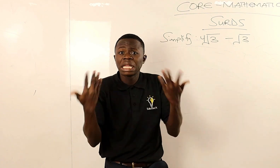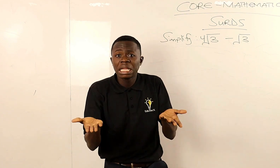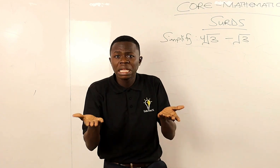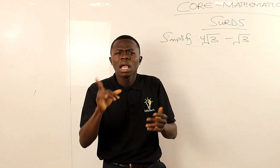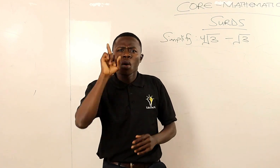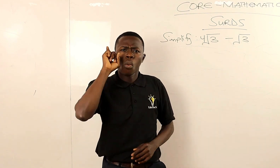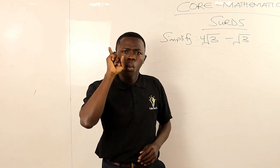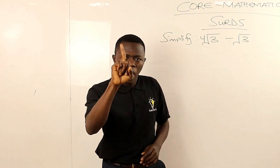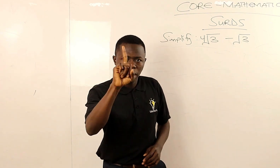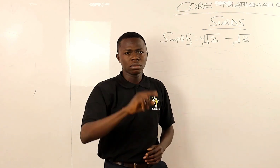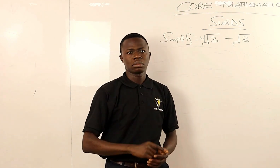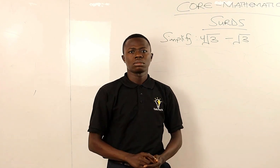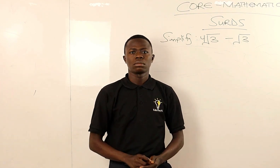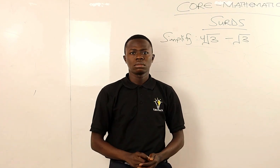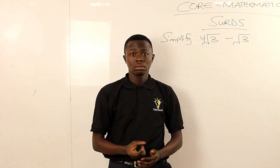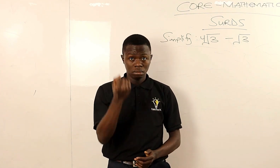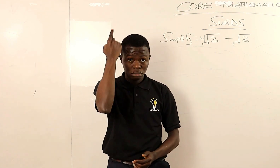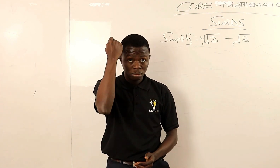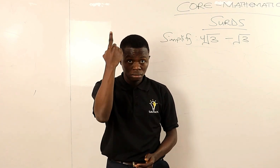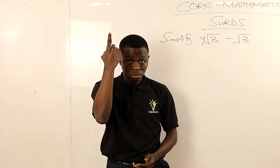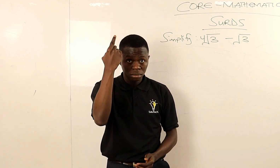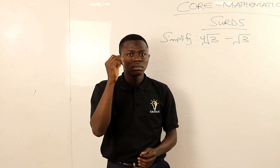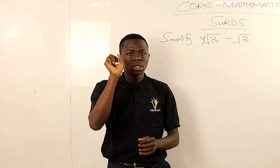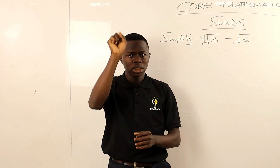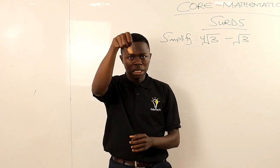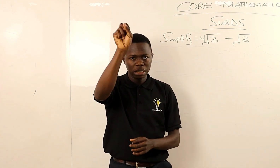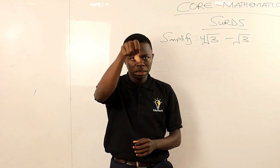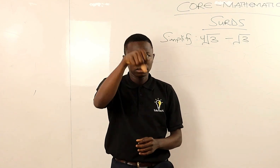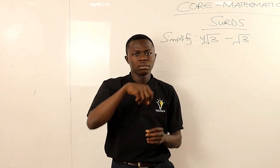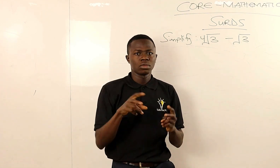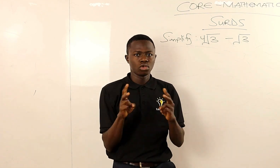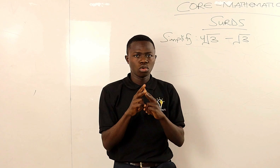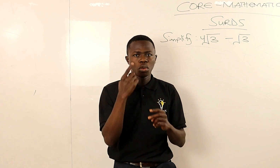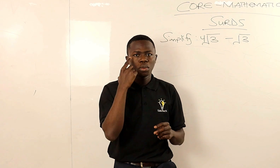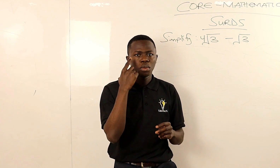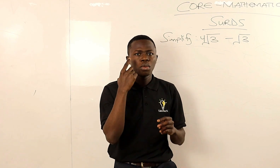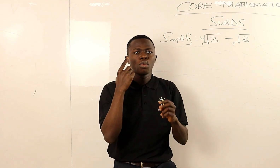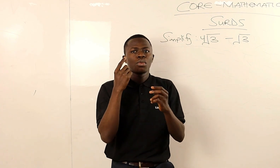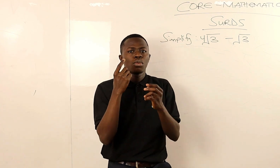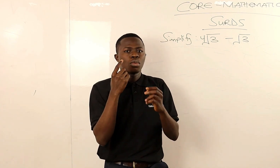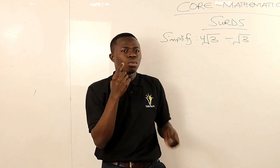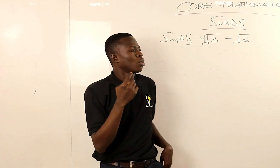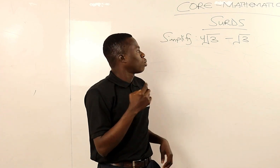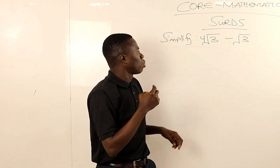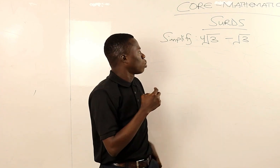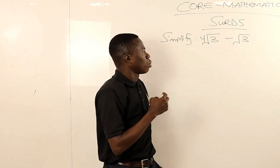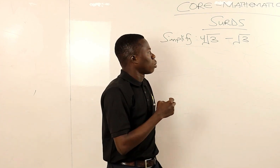root sign if there is no number there. So for instance, square root of 3,